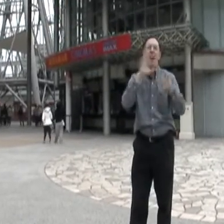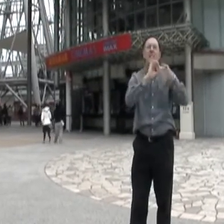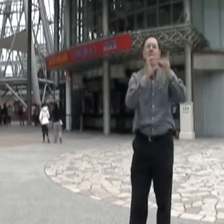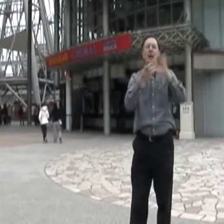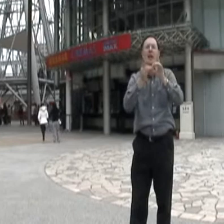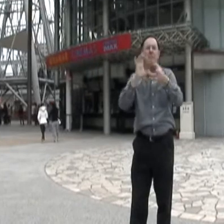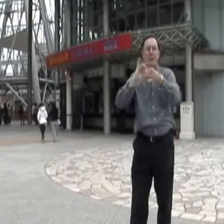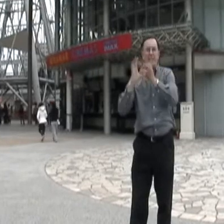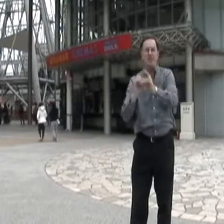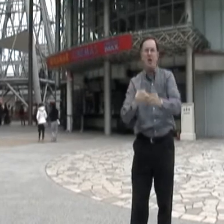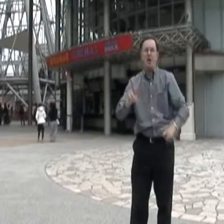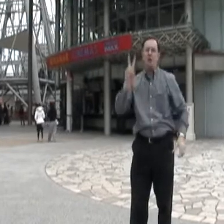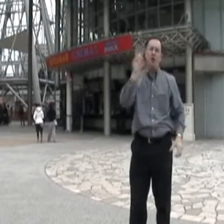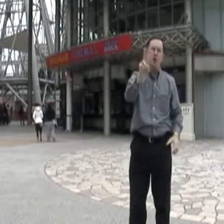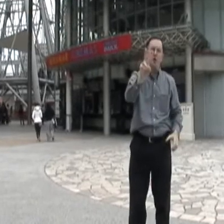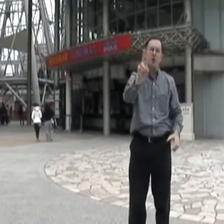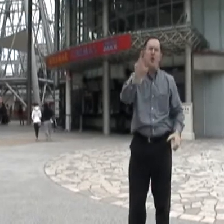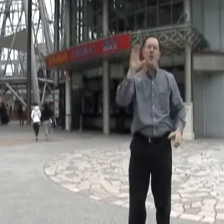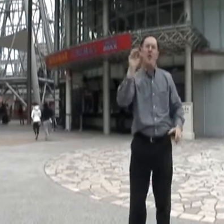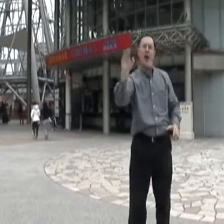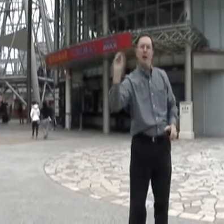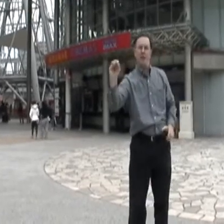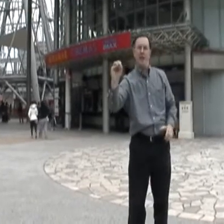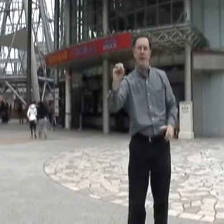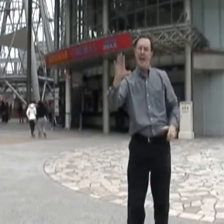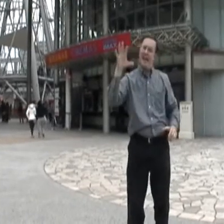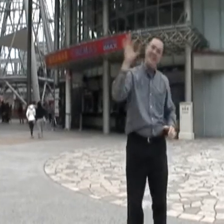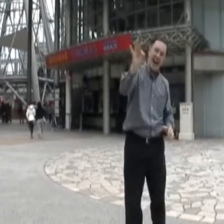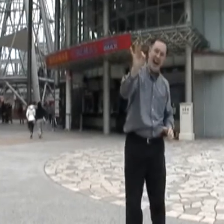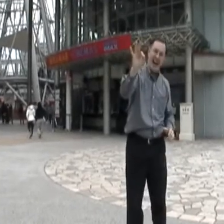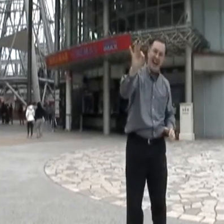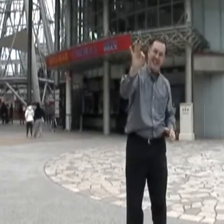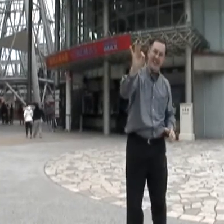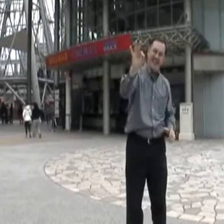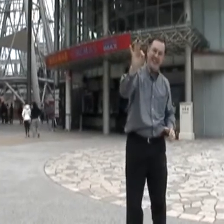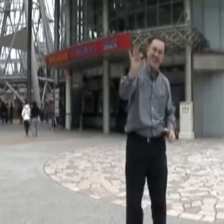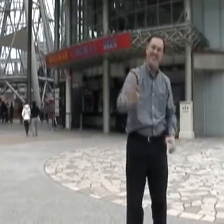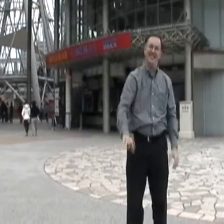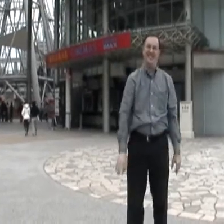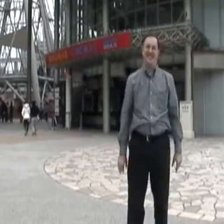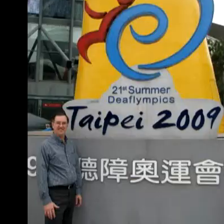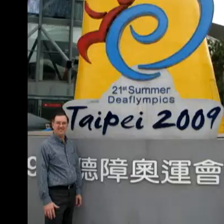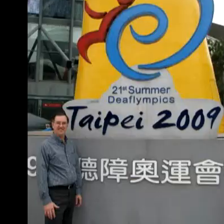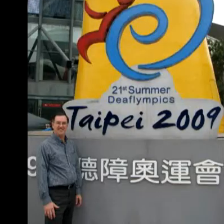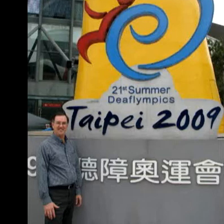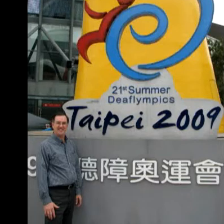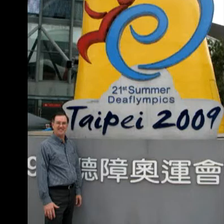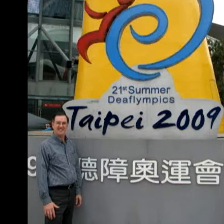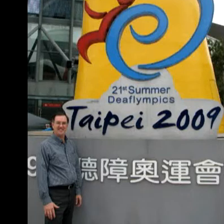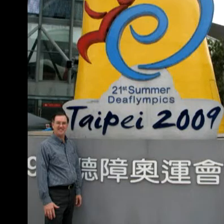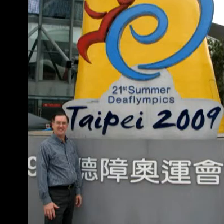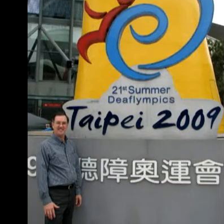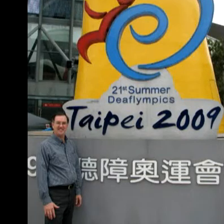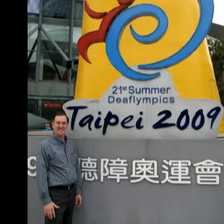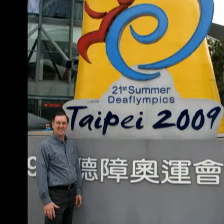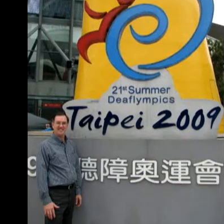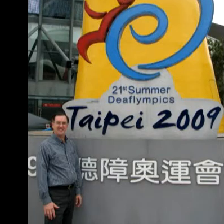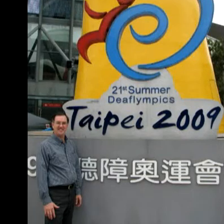Deaf Olympics 2009. This and 9. Take care. Take